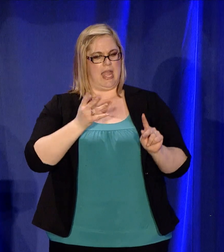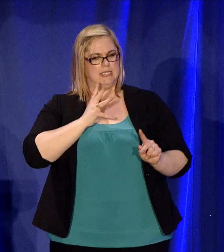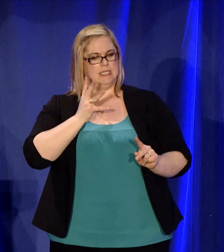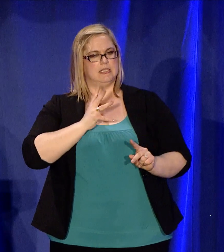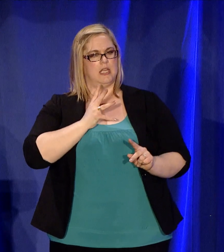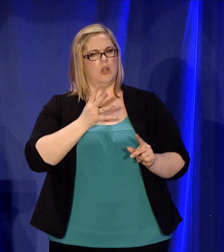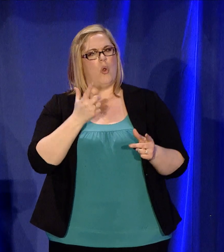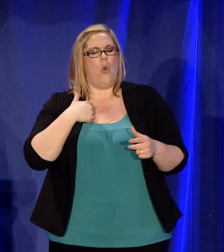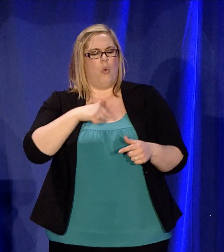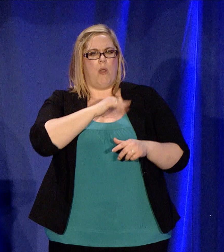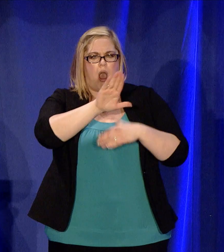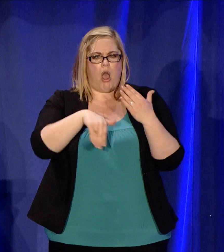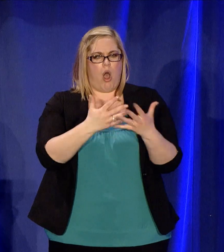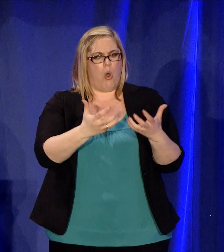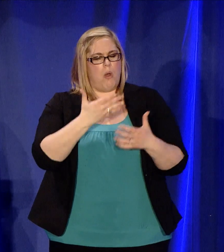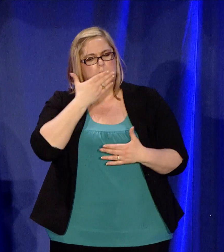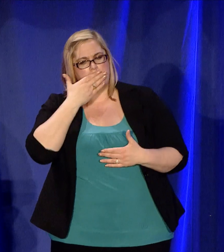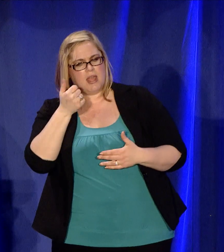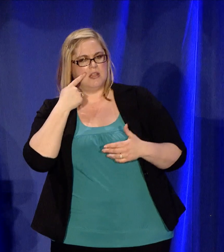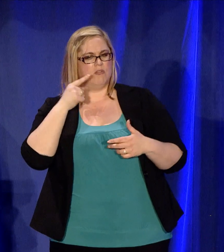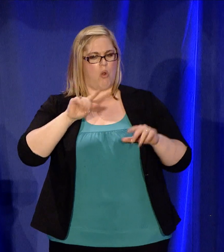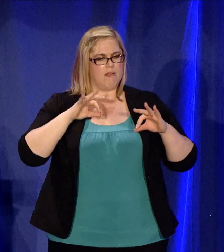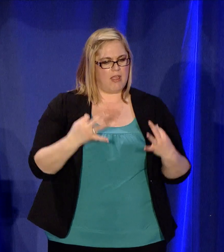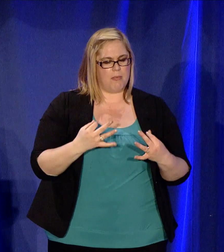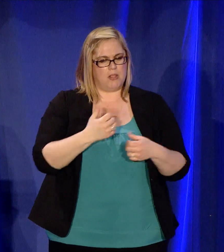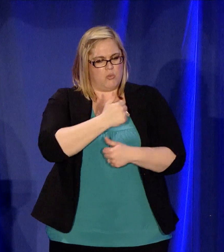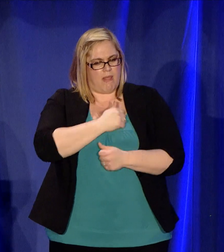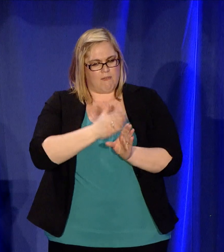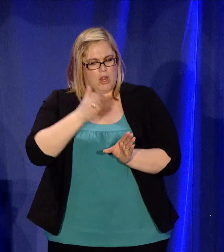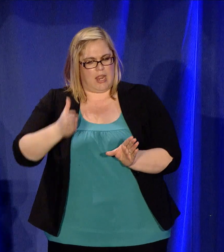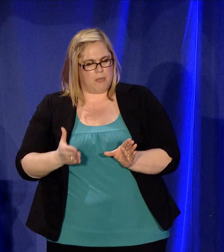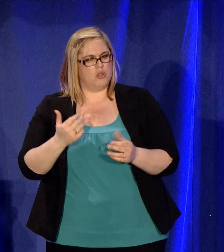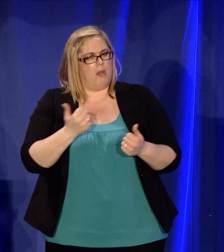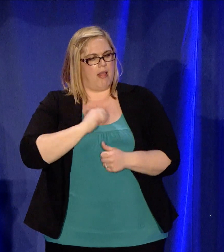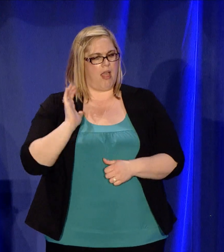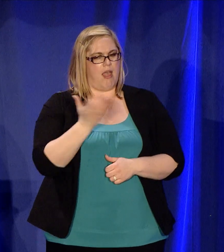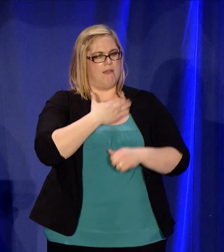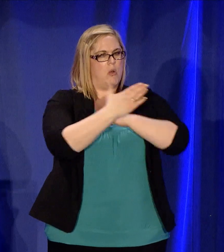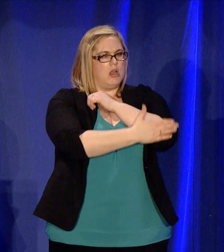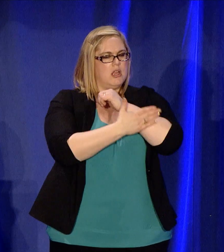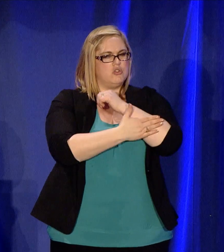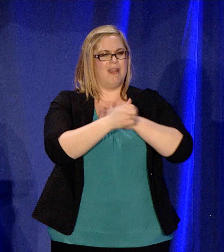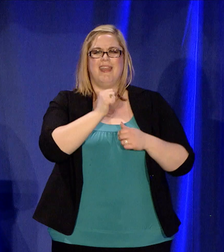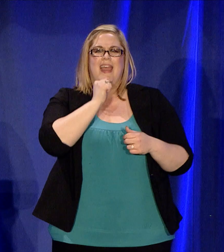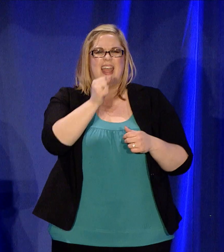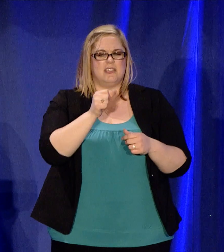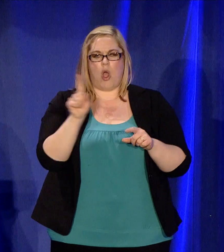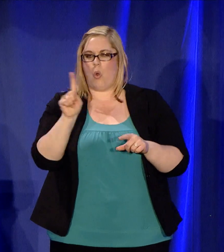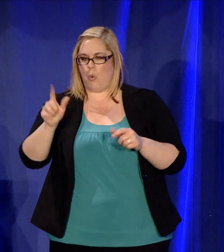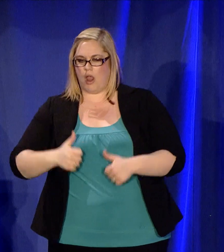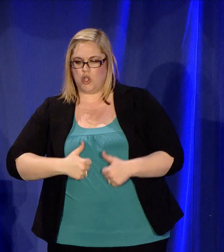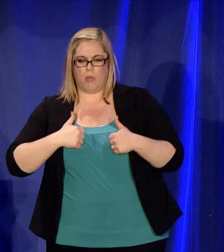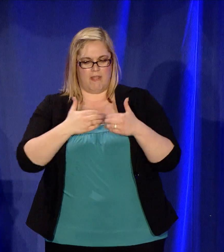for our families. We love our neighbors. We love our country. It isn't geography that divided us at the